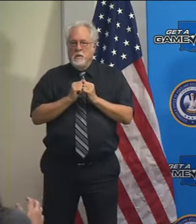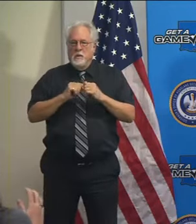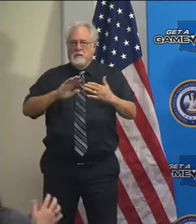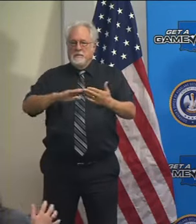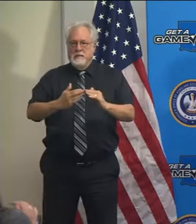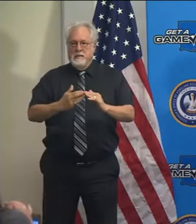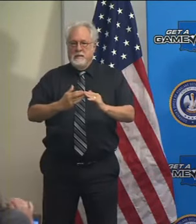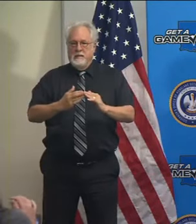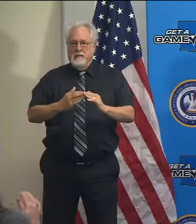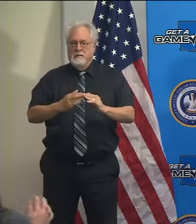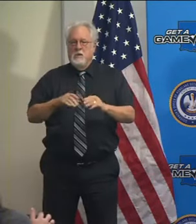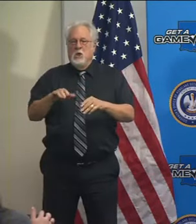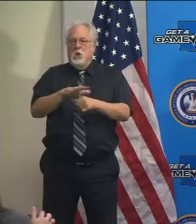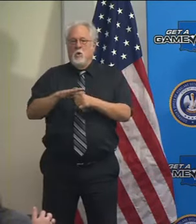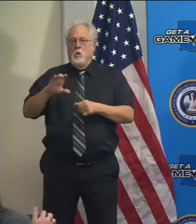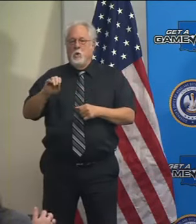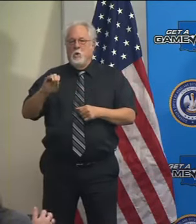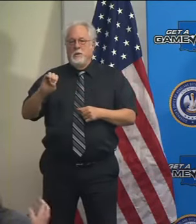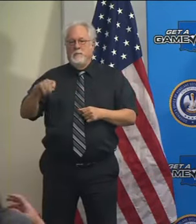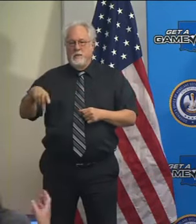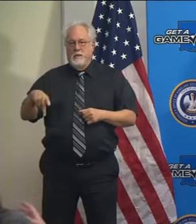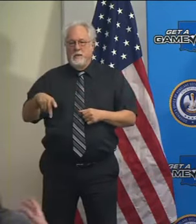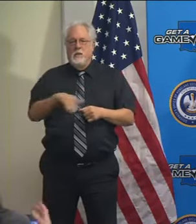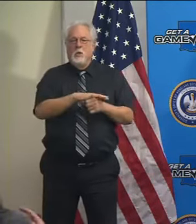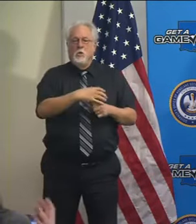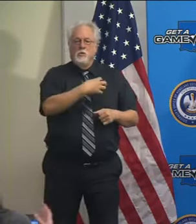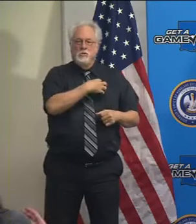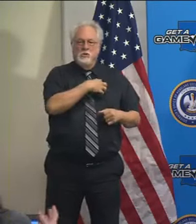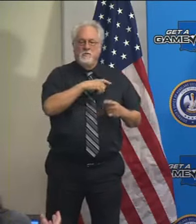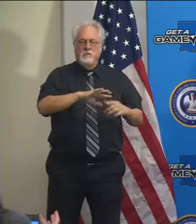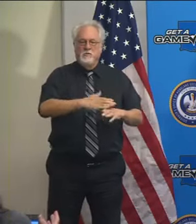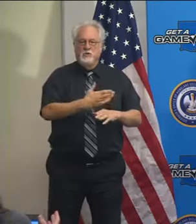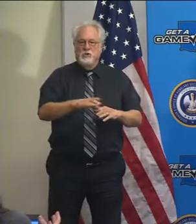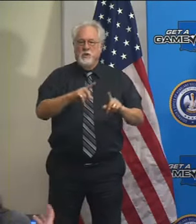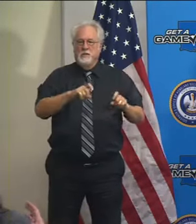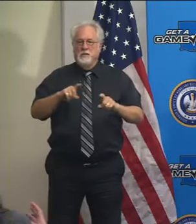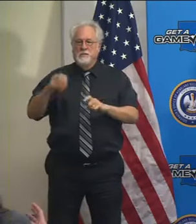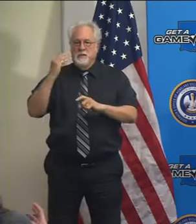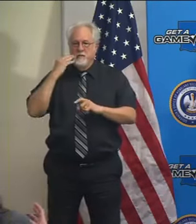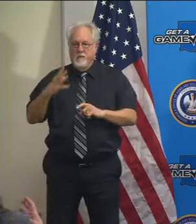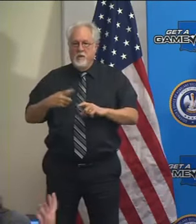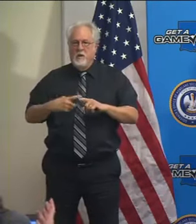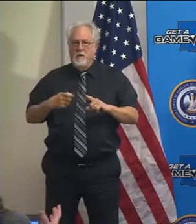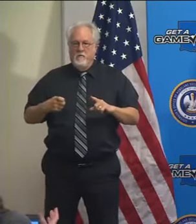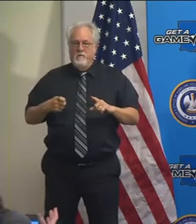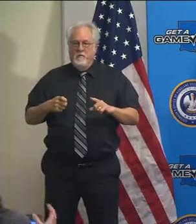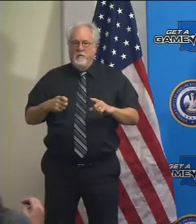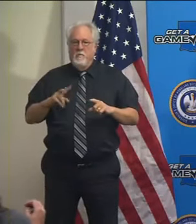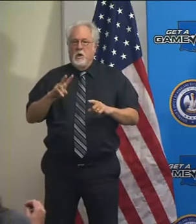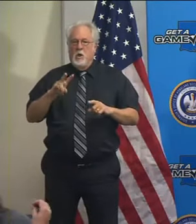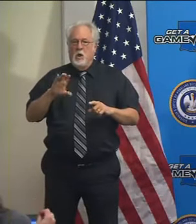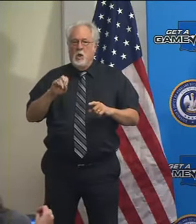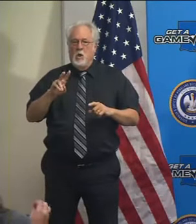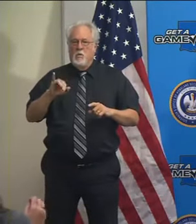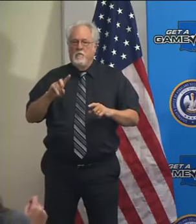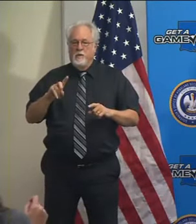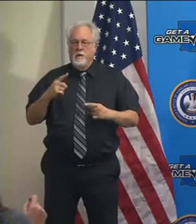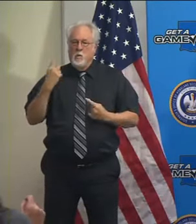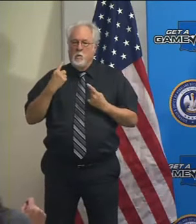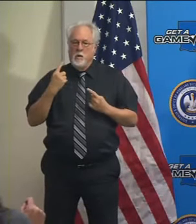municipalities, local OEPs, and local sheriff's offices to continue sharing testing information from COVID tests. And I'm